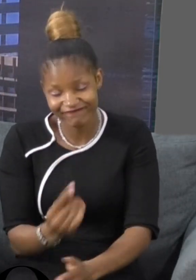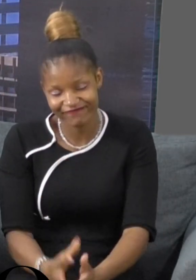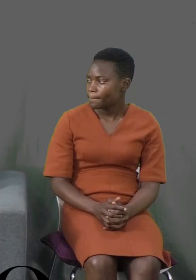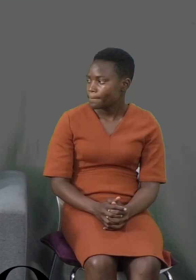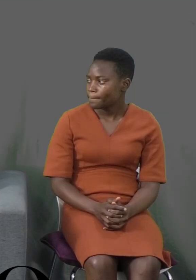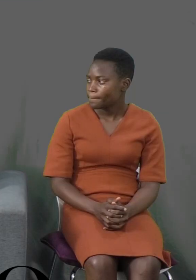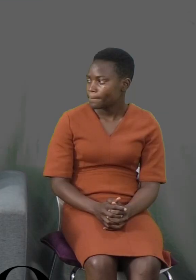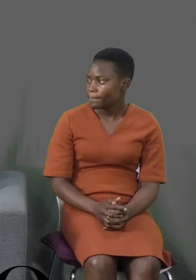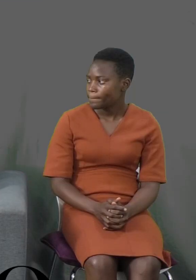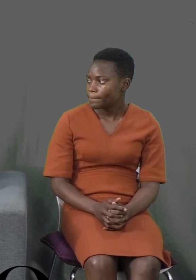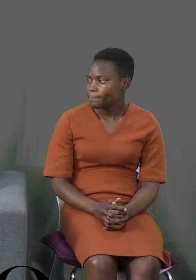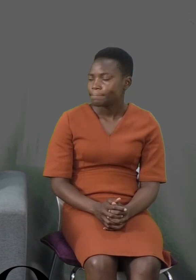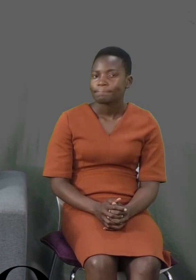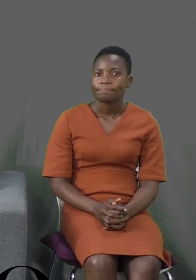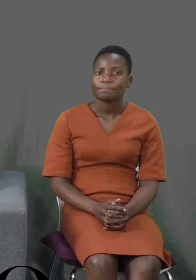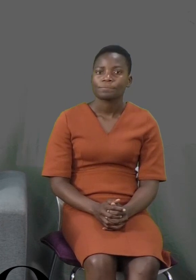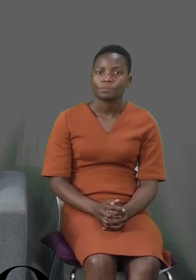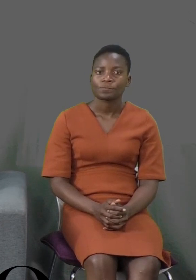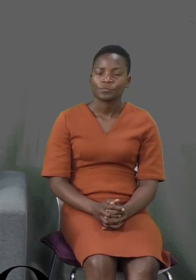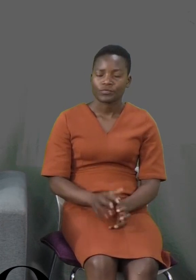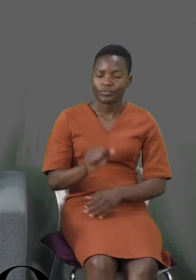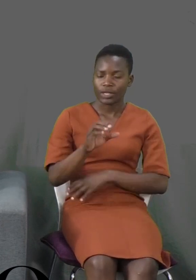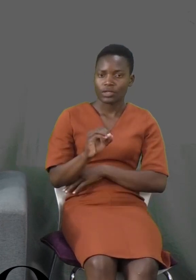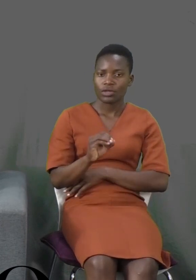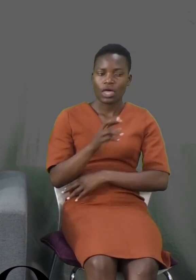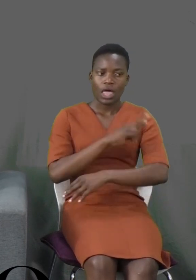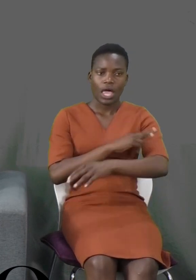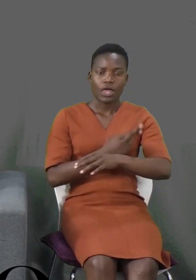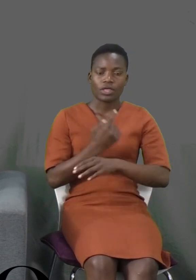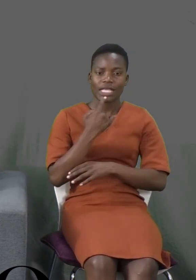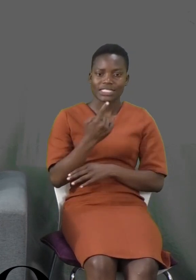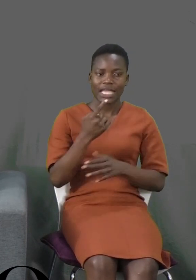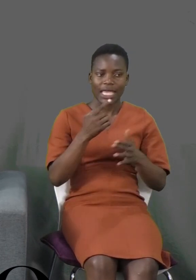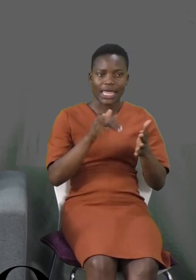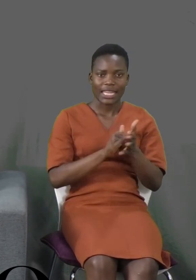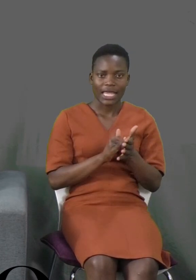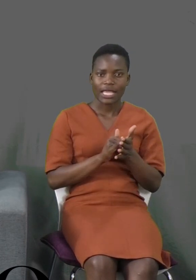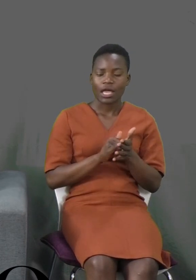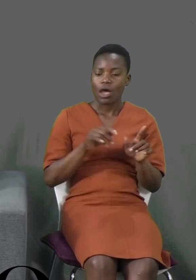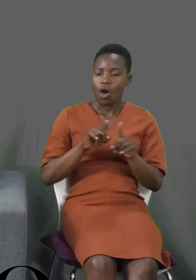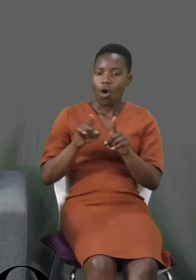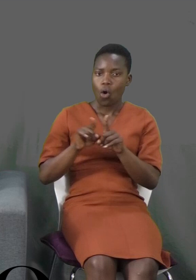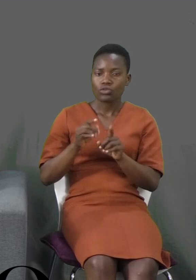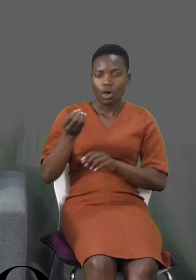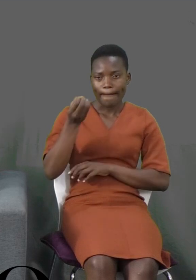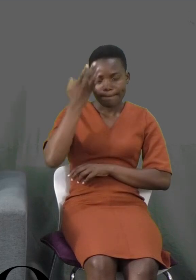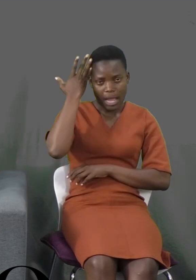mouth a Kikuyu word. So Ruth, you're telling me that you're also versant with